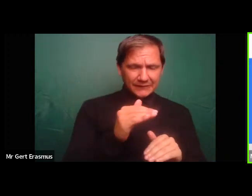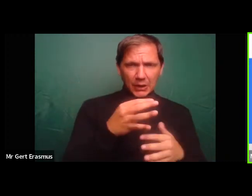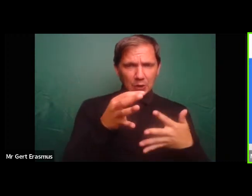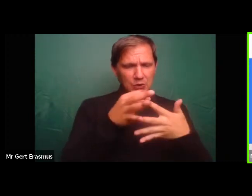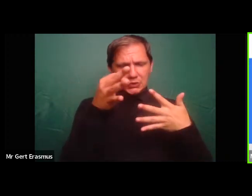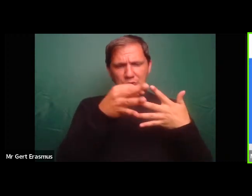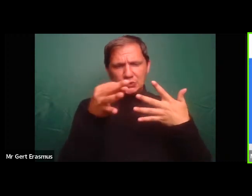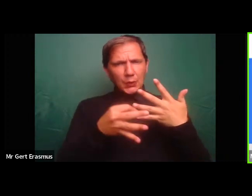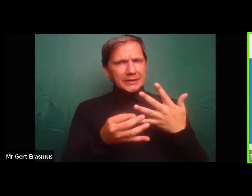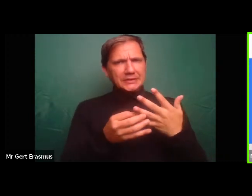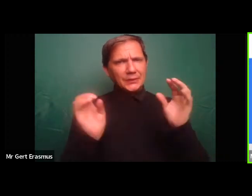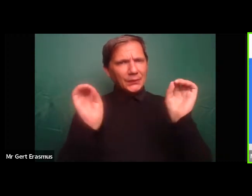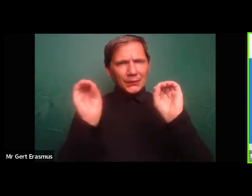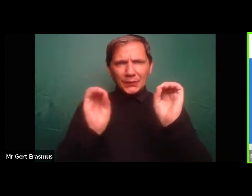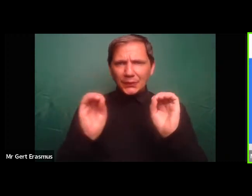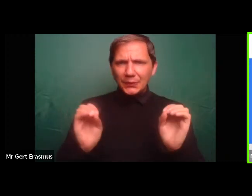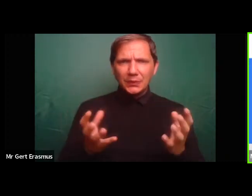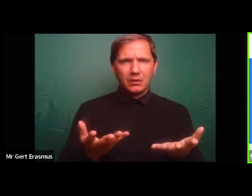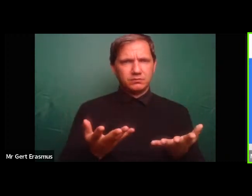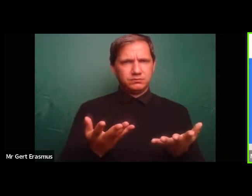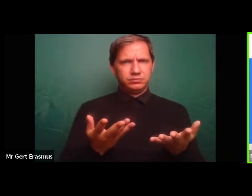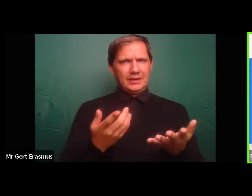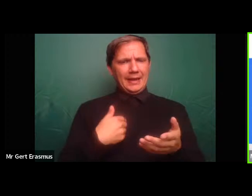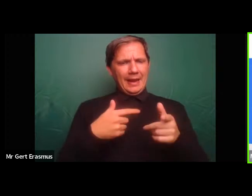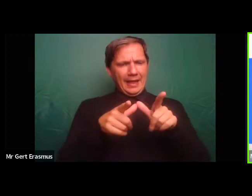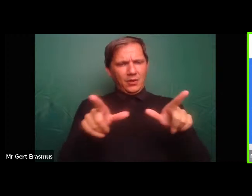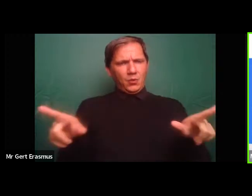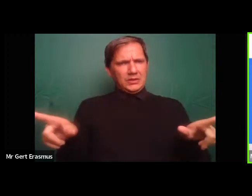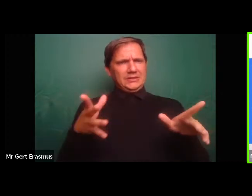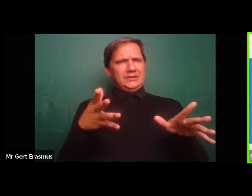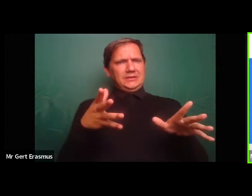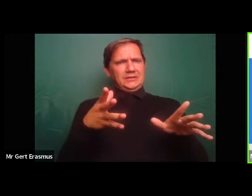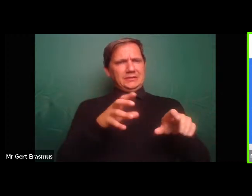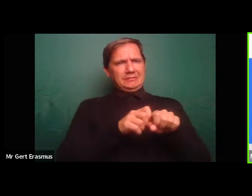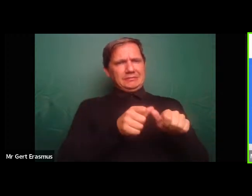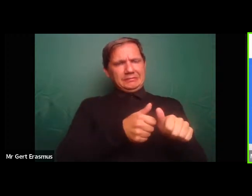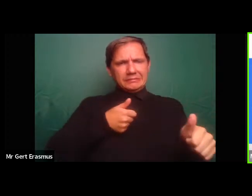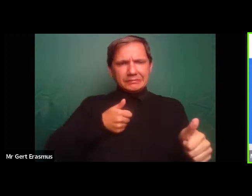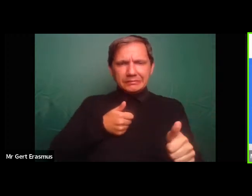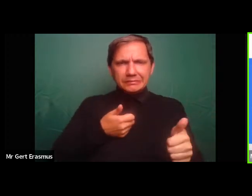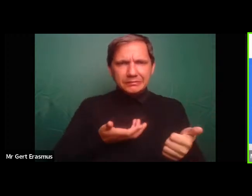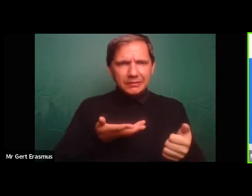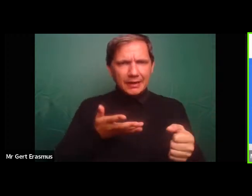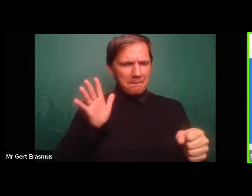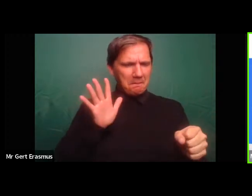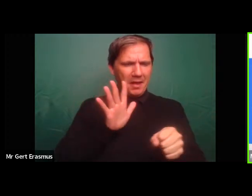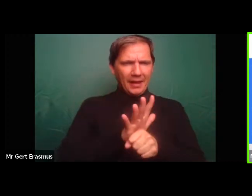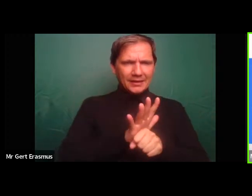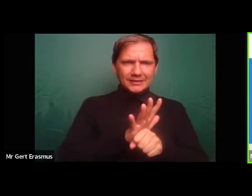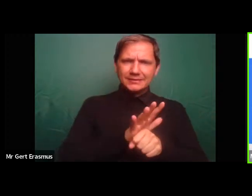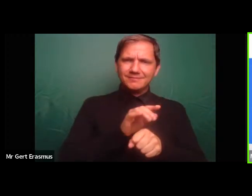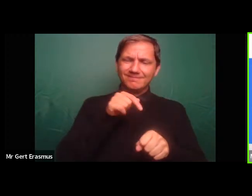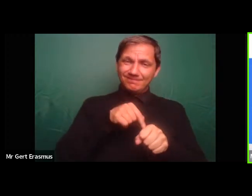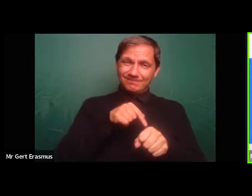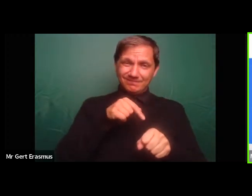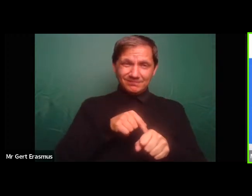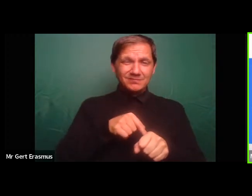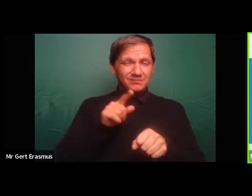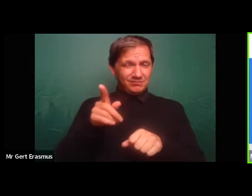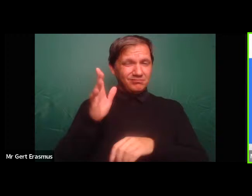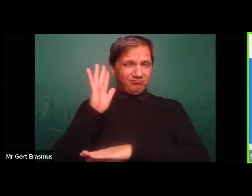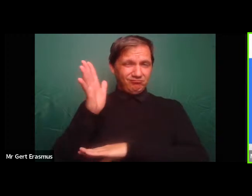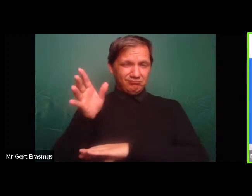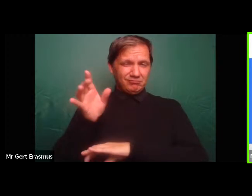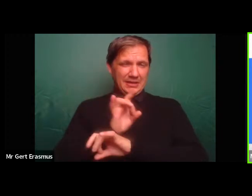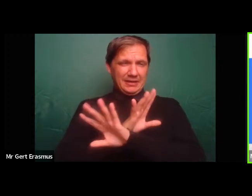choice, the imposition of language is something that, you know, was presented there as